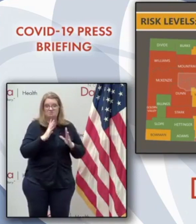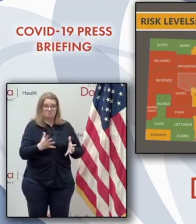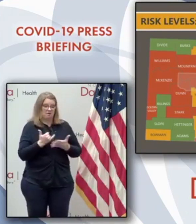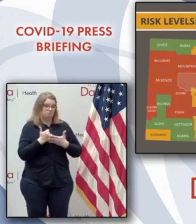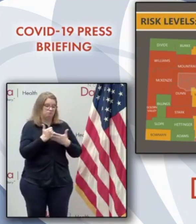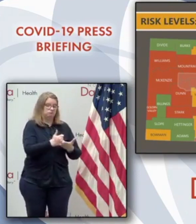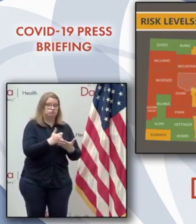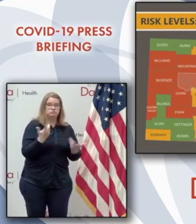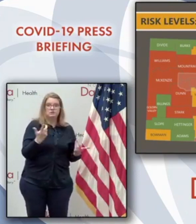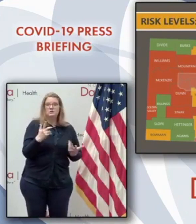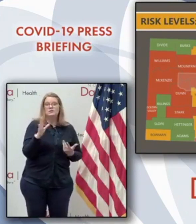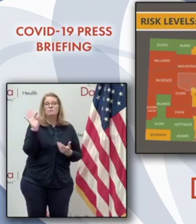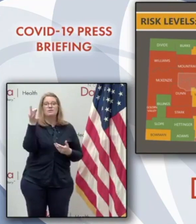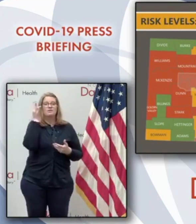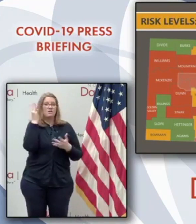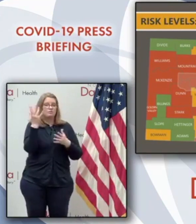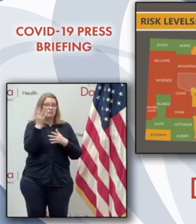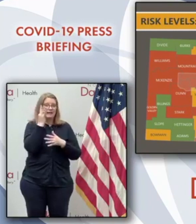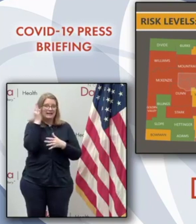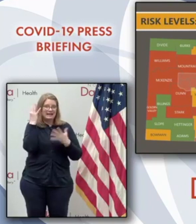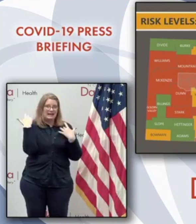federal Indian health system.